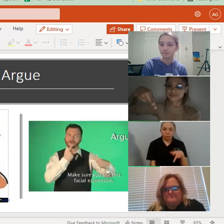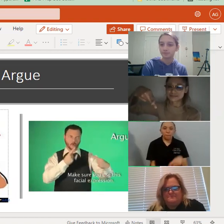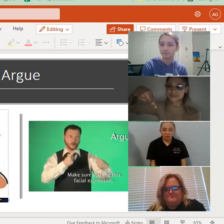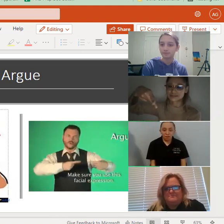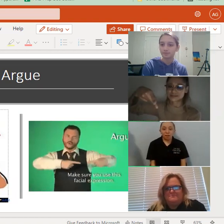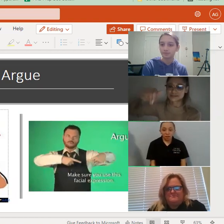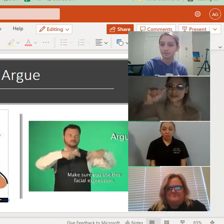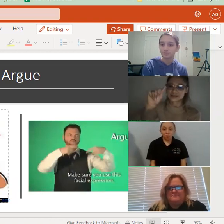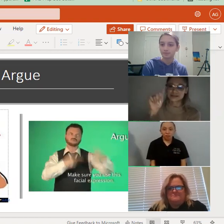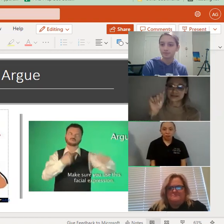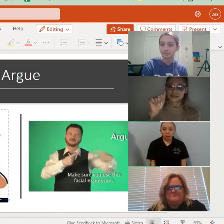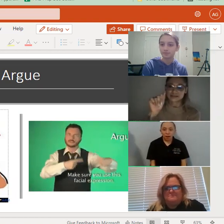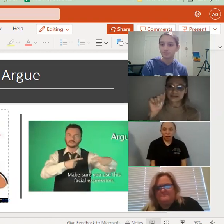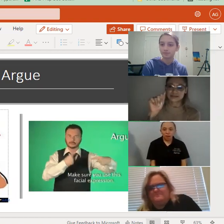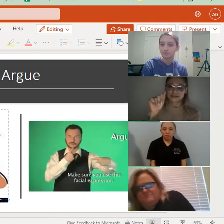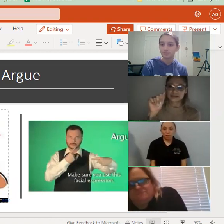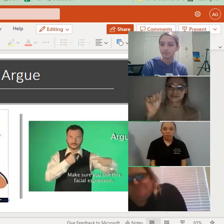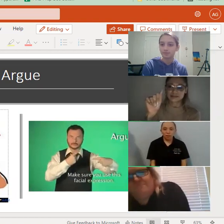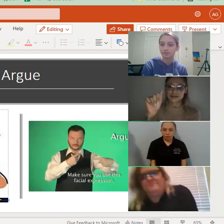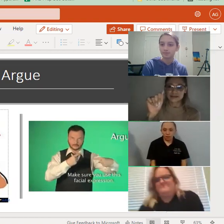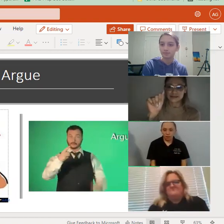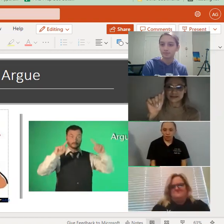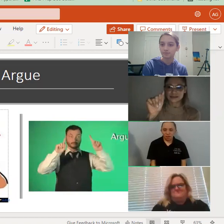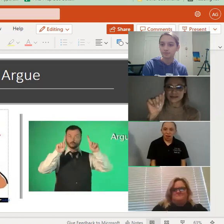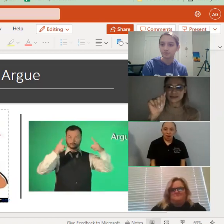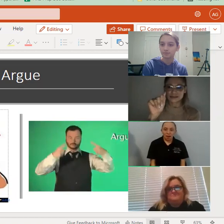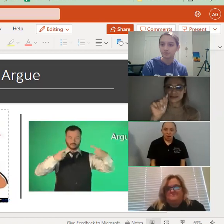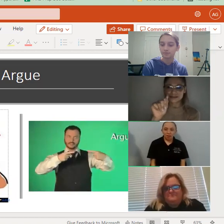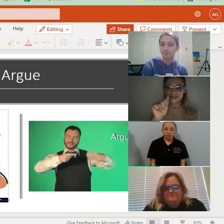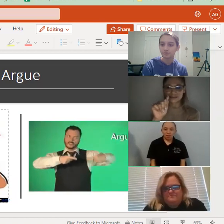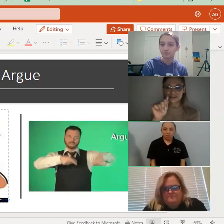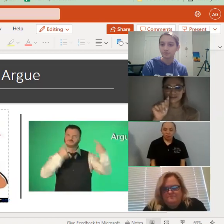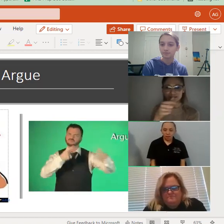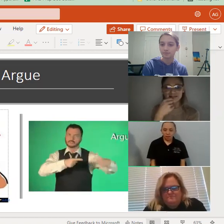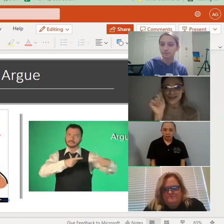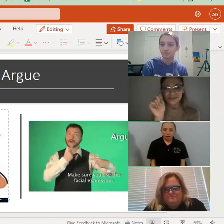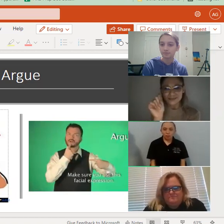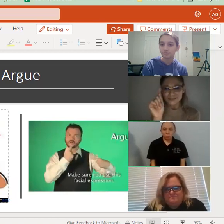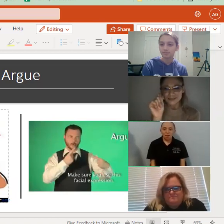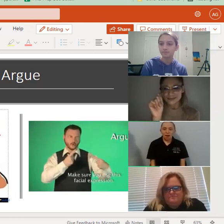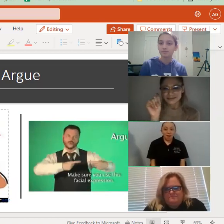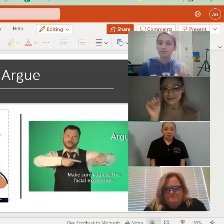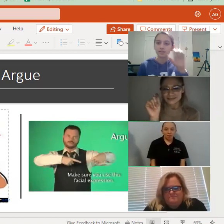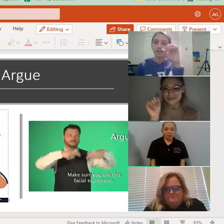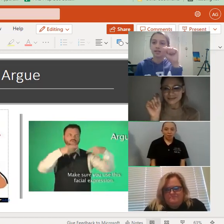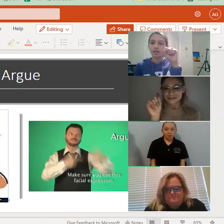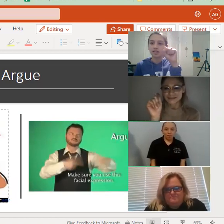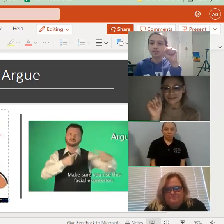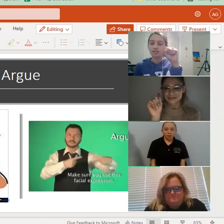Yes. E, yes. A. N A. S P A.